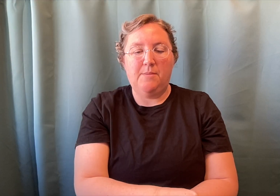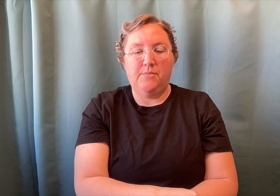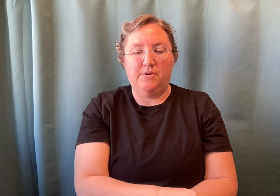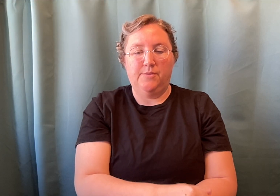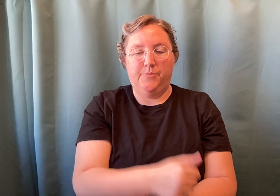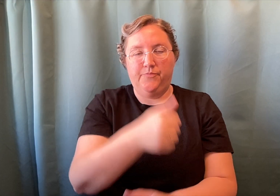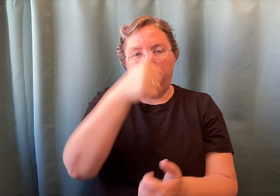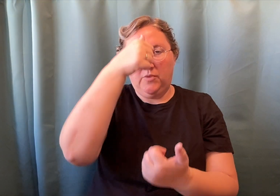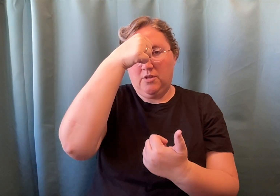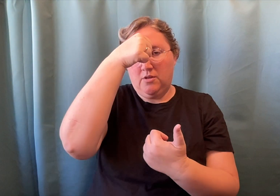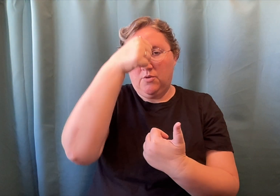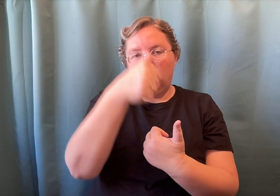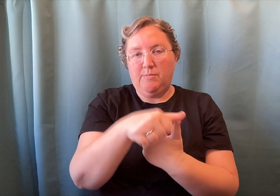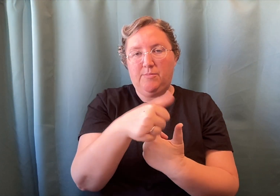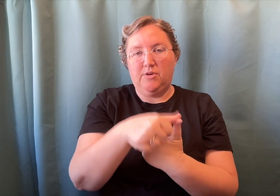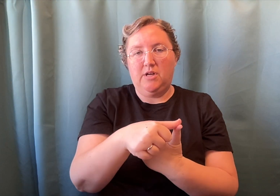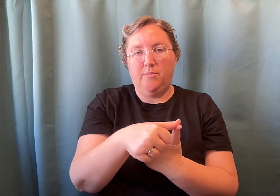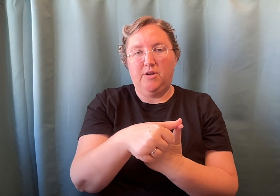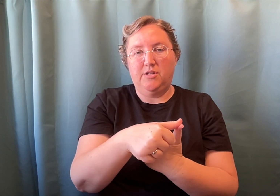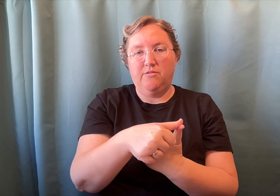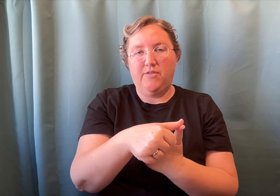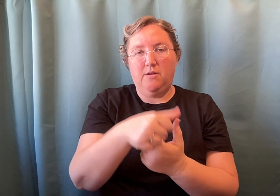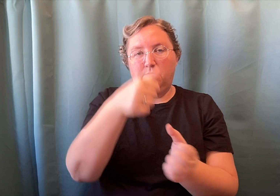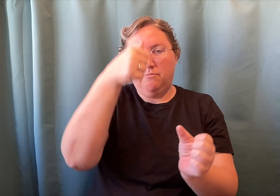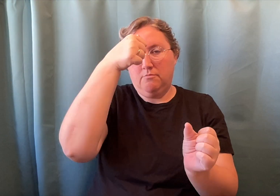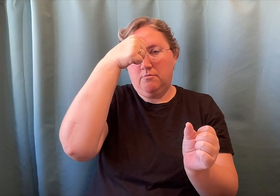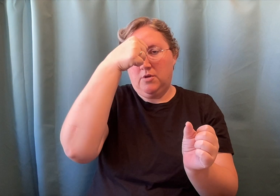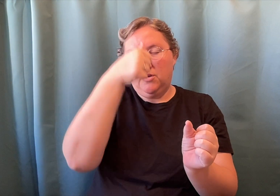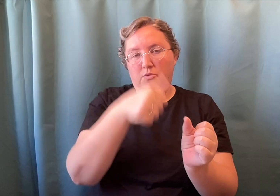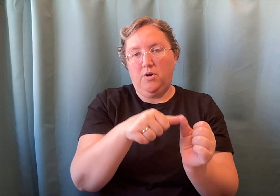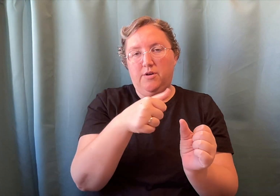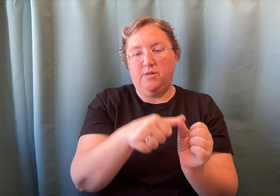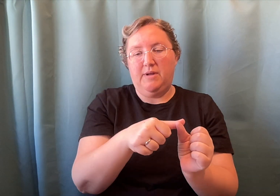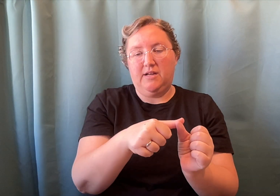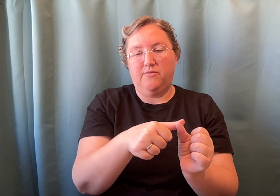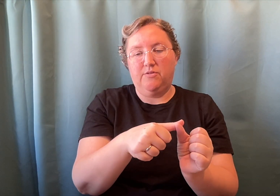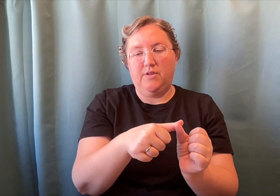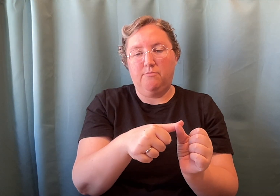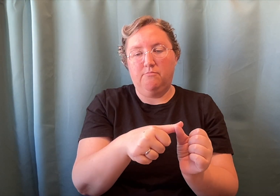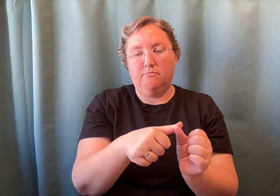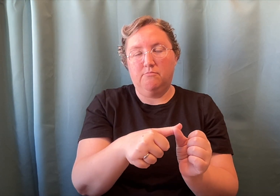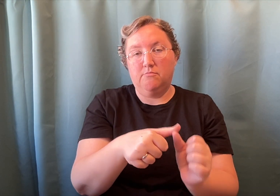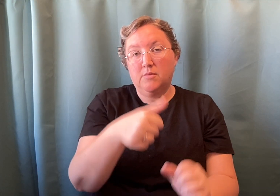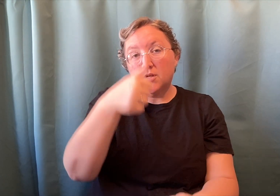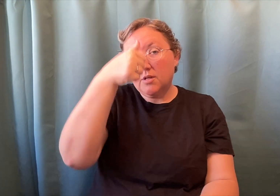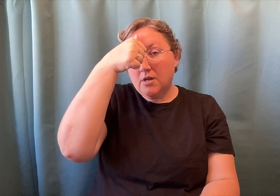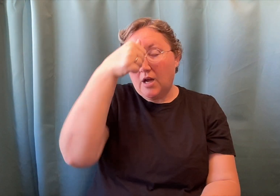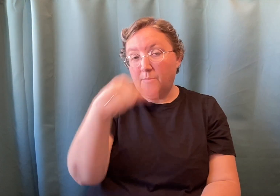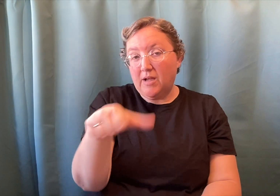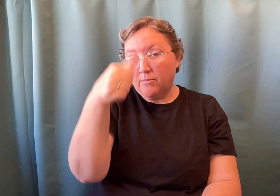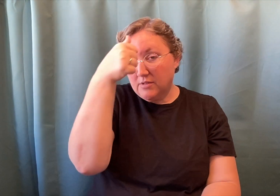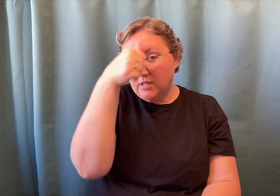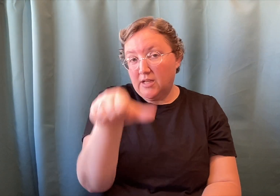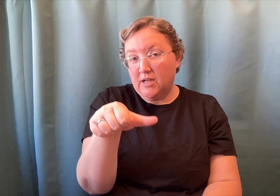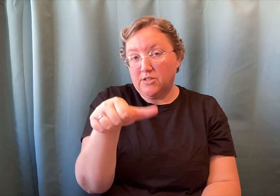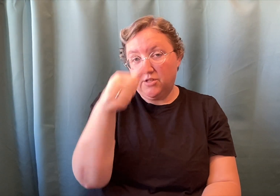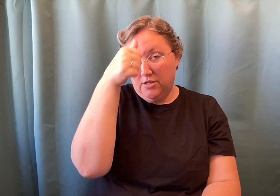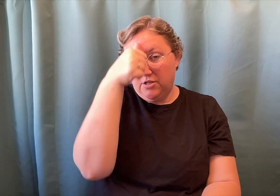Remember. Remember can come onto your thumb or onto the back of your thumb. I might ask, did